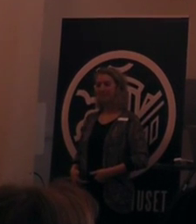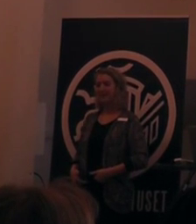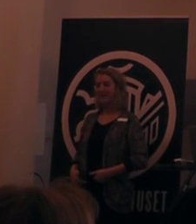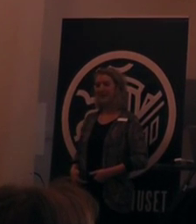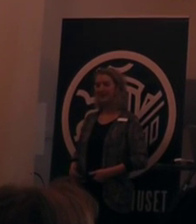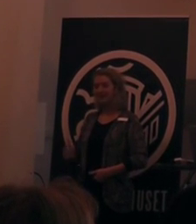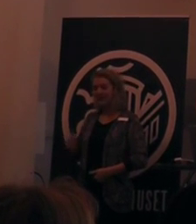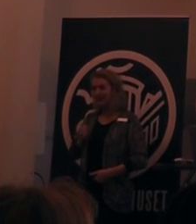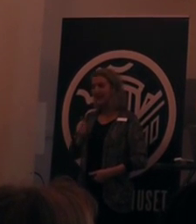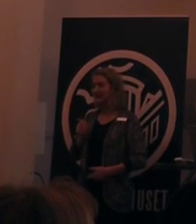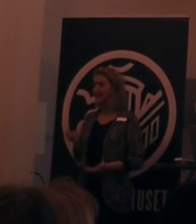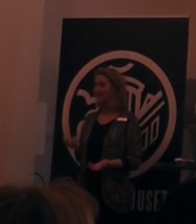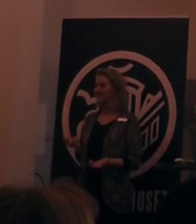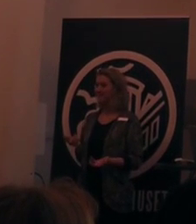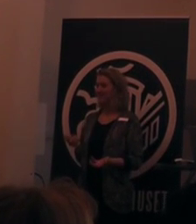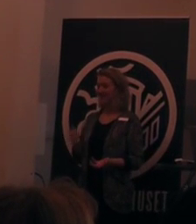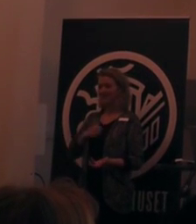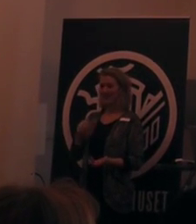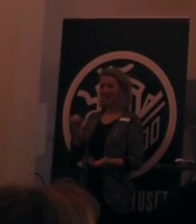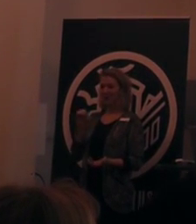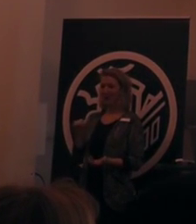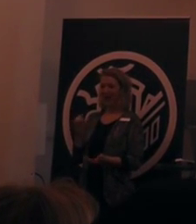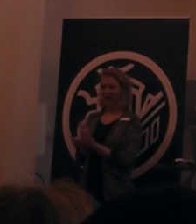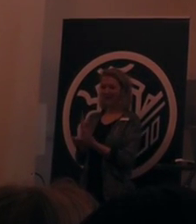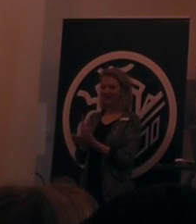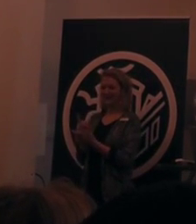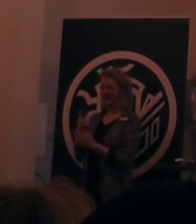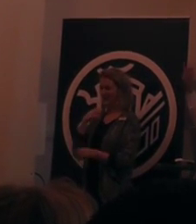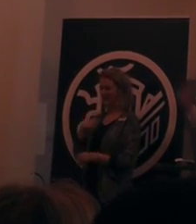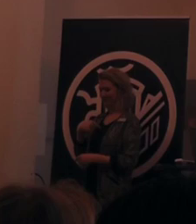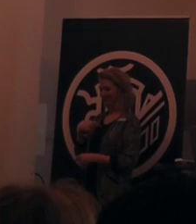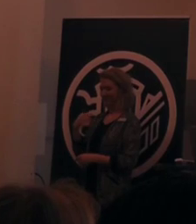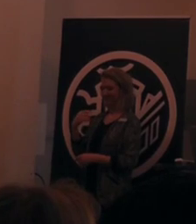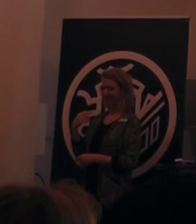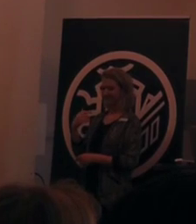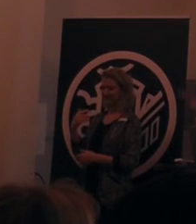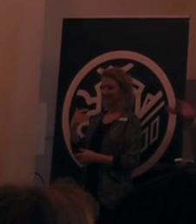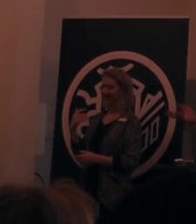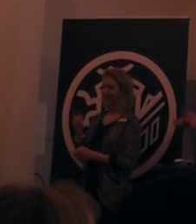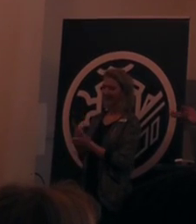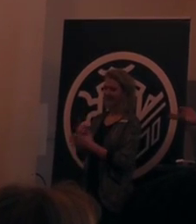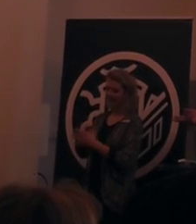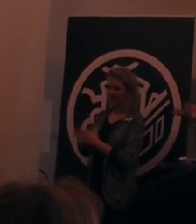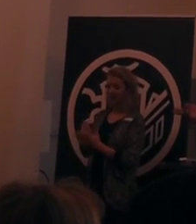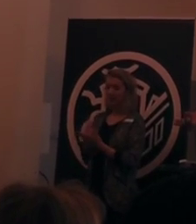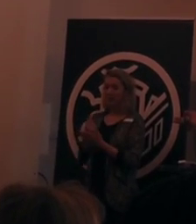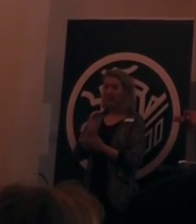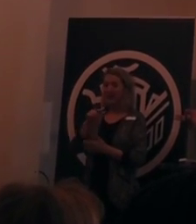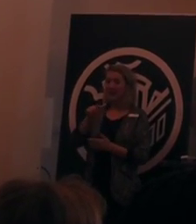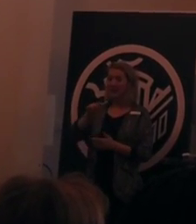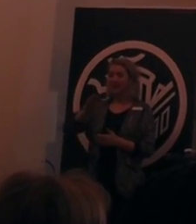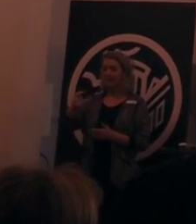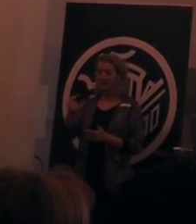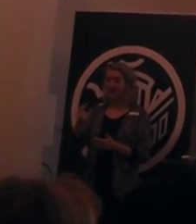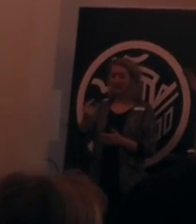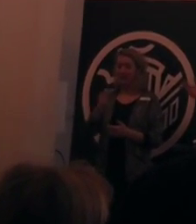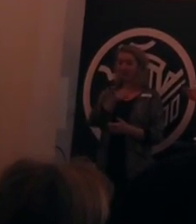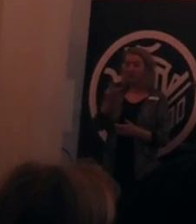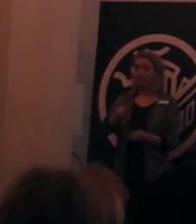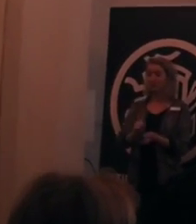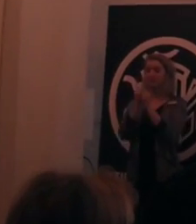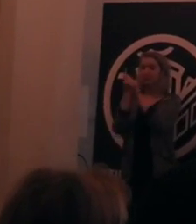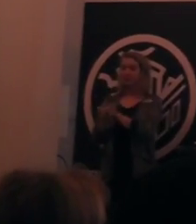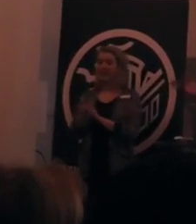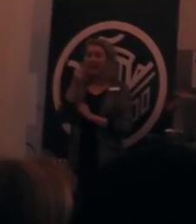We're not, you know, my uncle used to tell me, and I would repeat it, he said, you know, if LGBT people could turn purple overnight, there would be